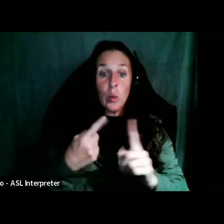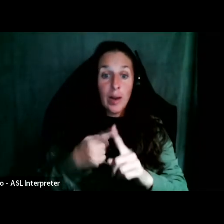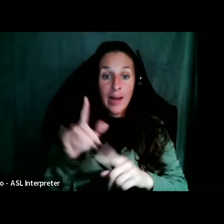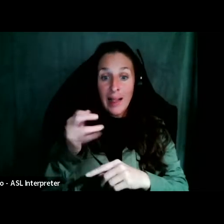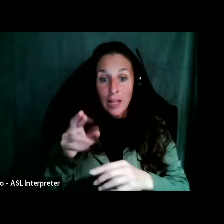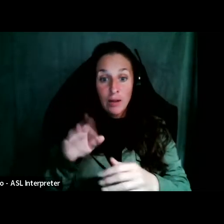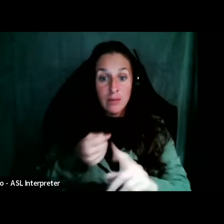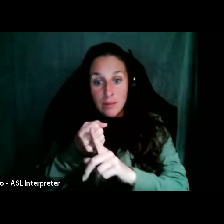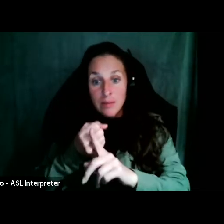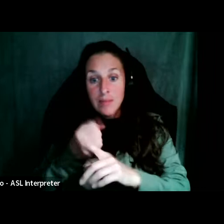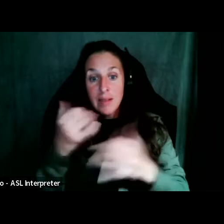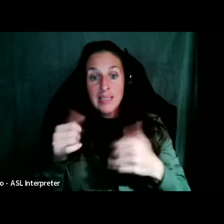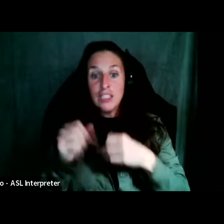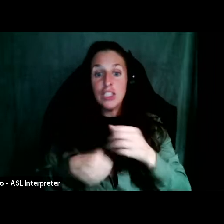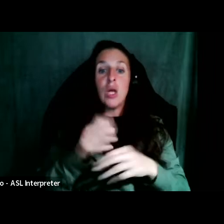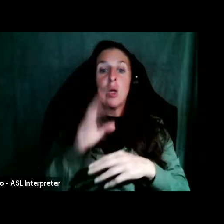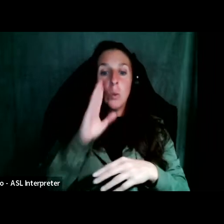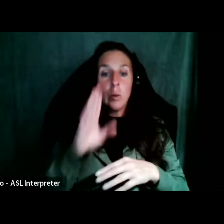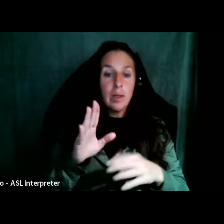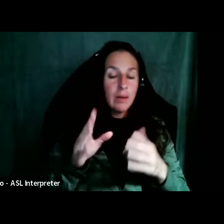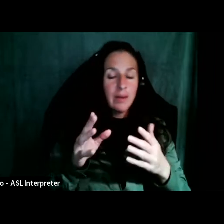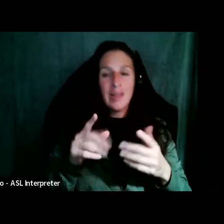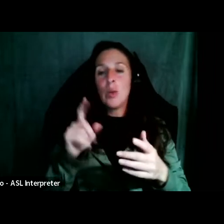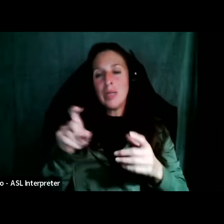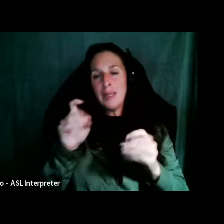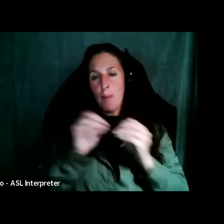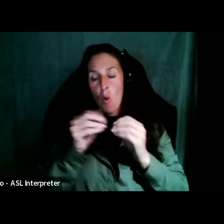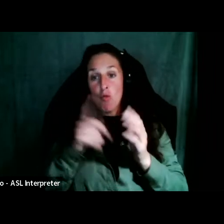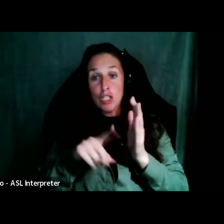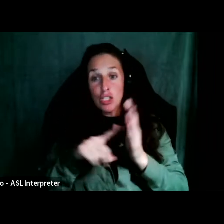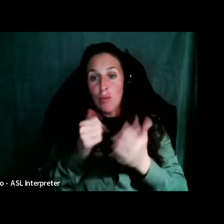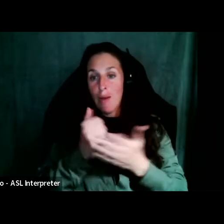numbers down. background, little research, little might help us out, so we're not so